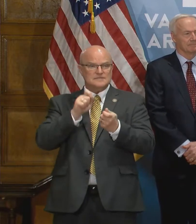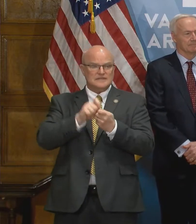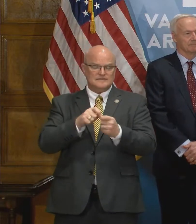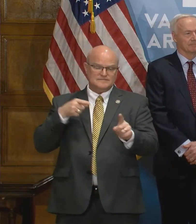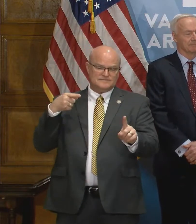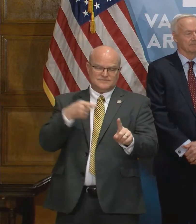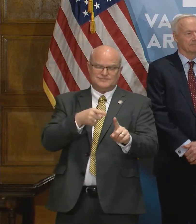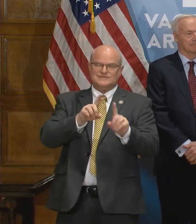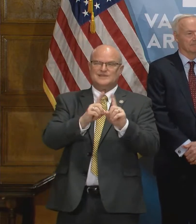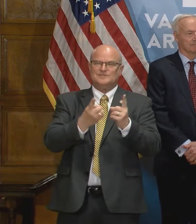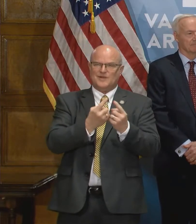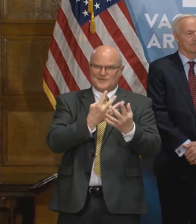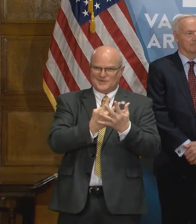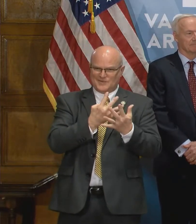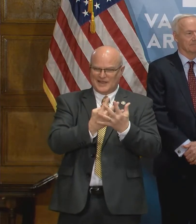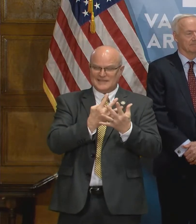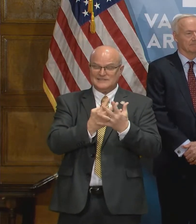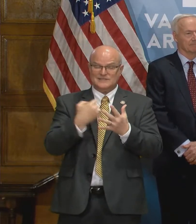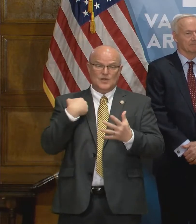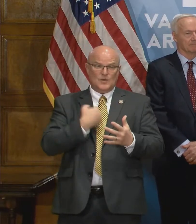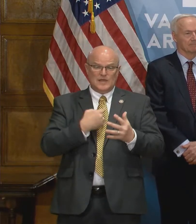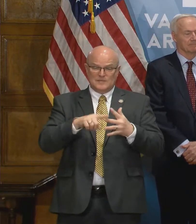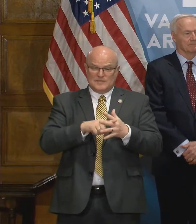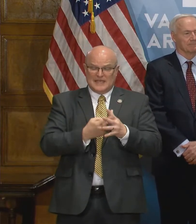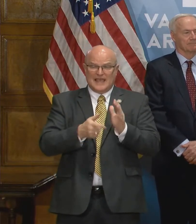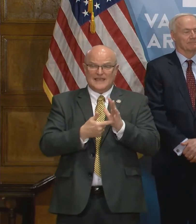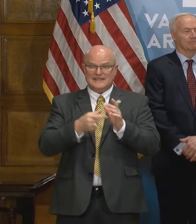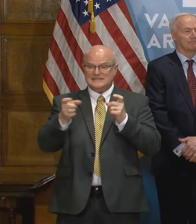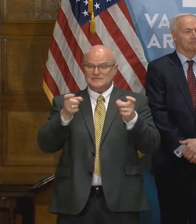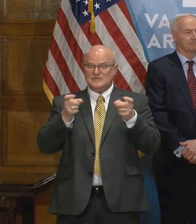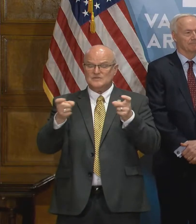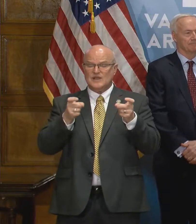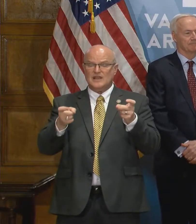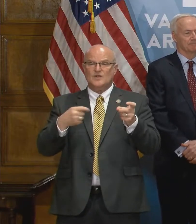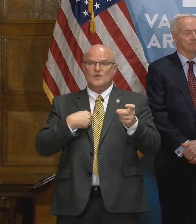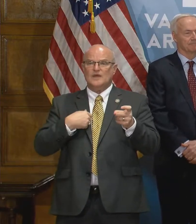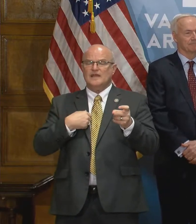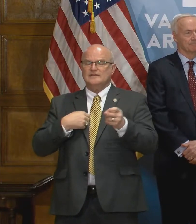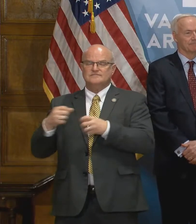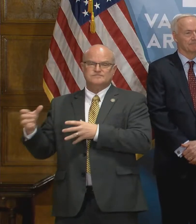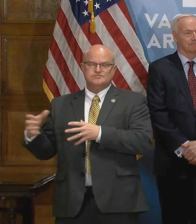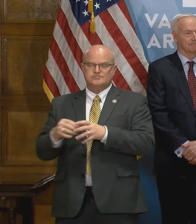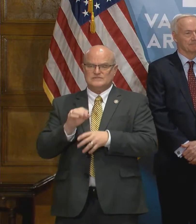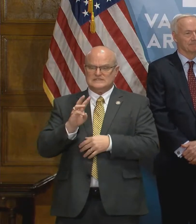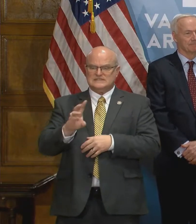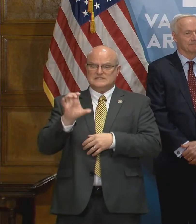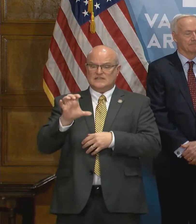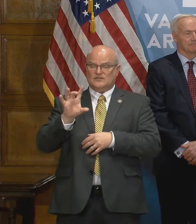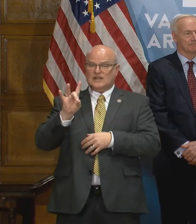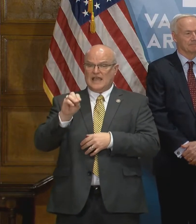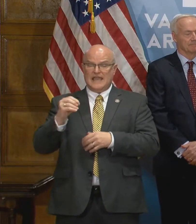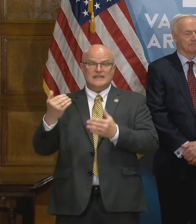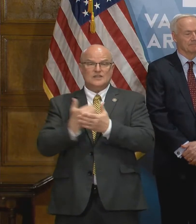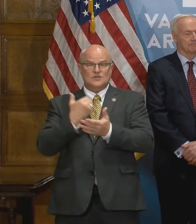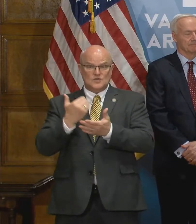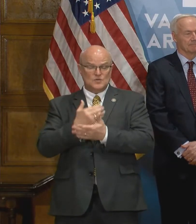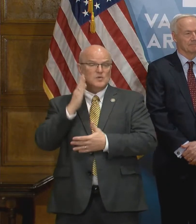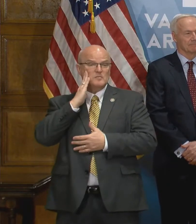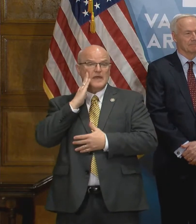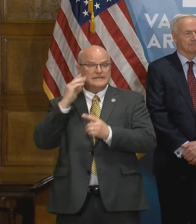to the Department of Corrections. Since we began this administration, we've brought online 680 new beds that we've been